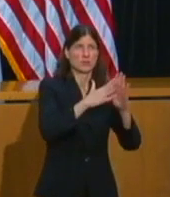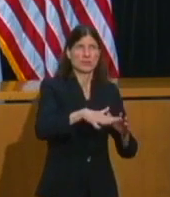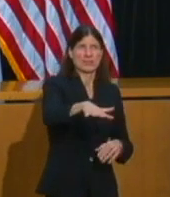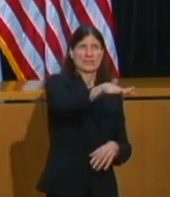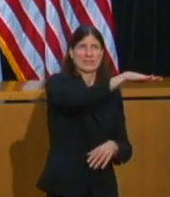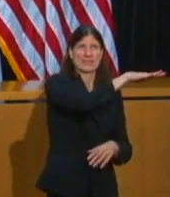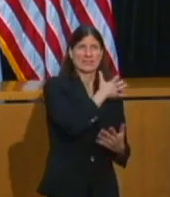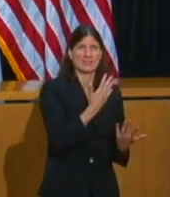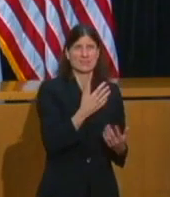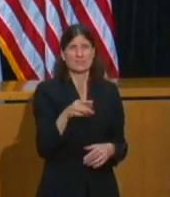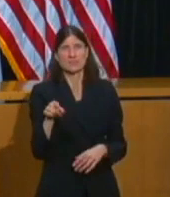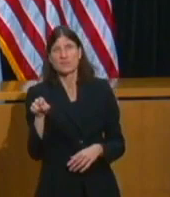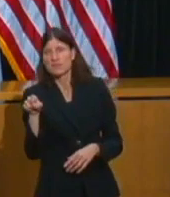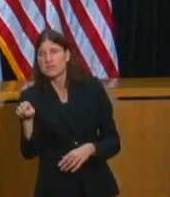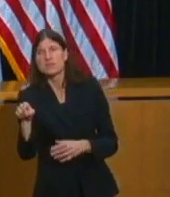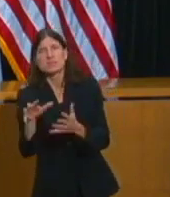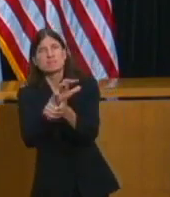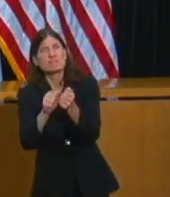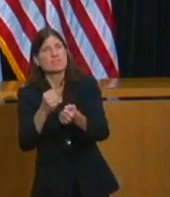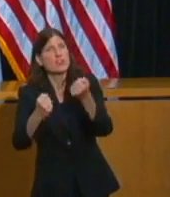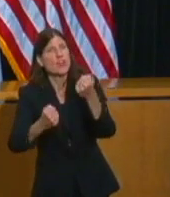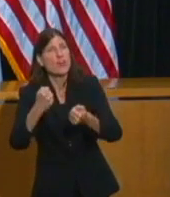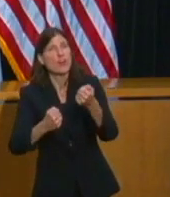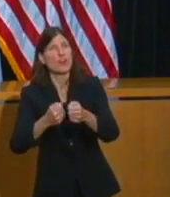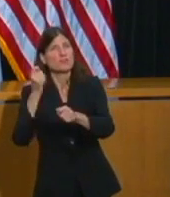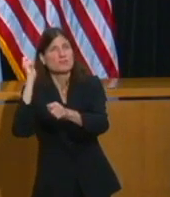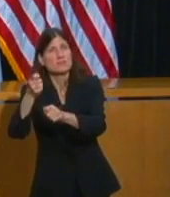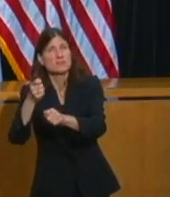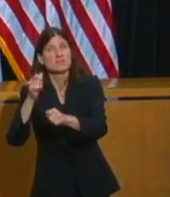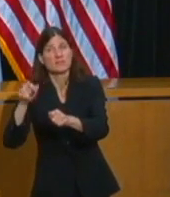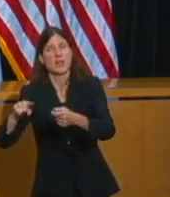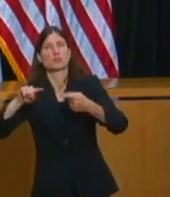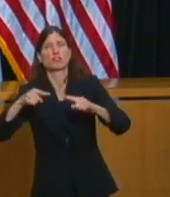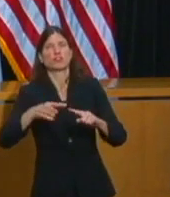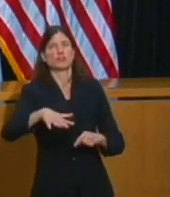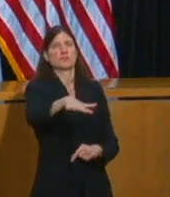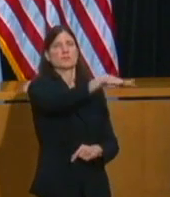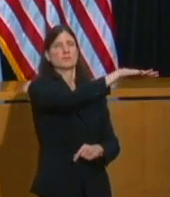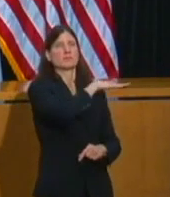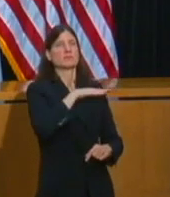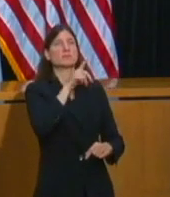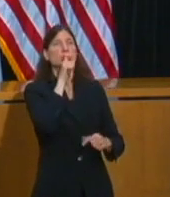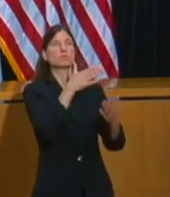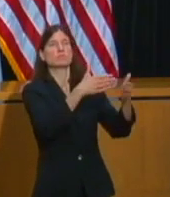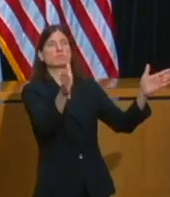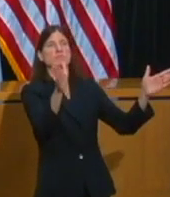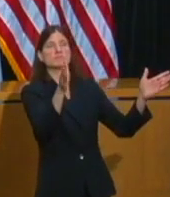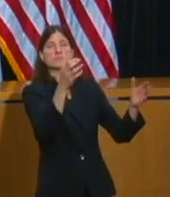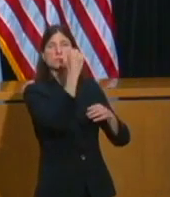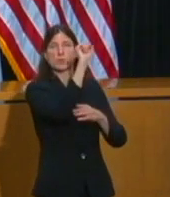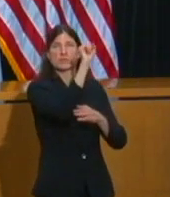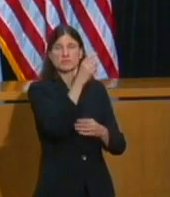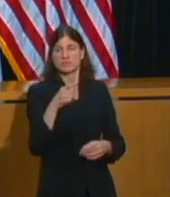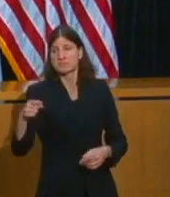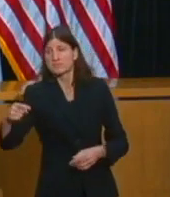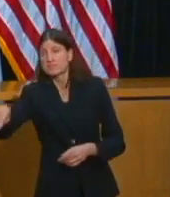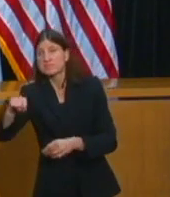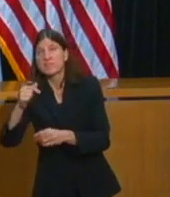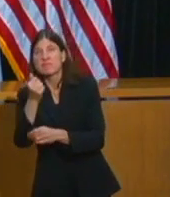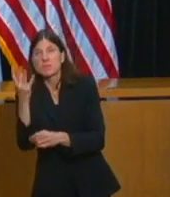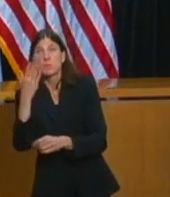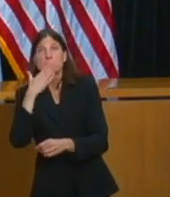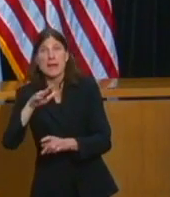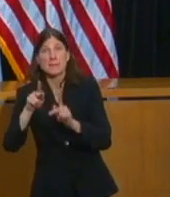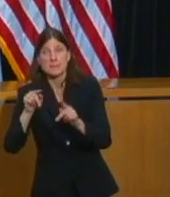automobiles, and on people, including members of law enforcement. And I think it's critically important for law